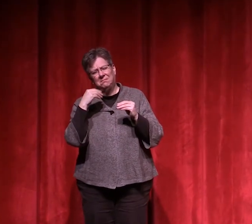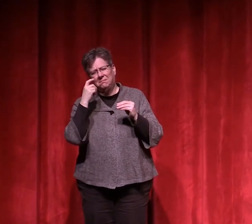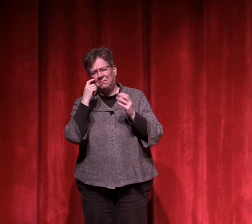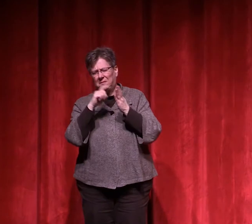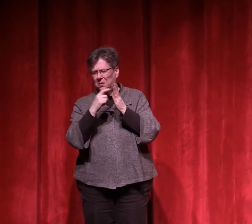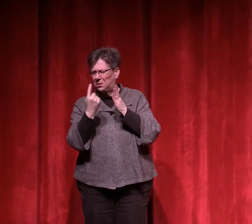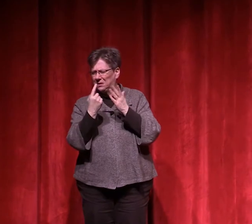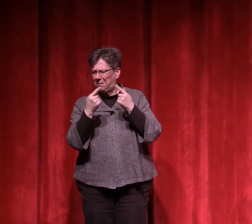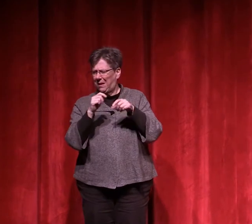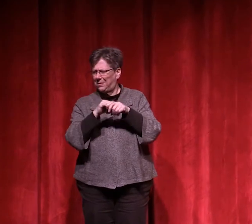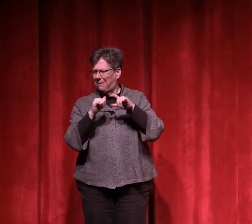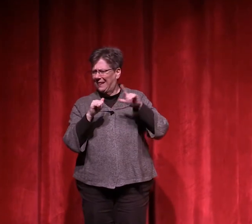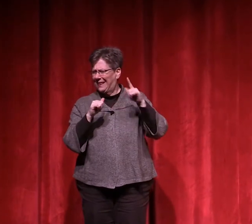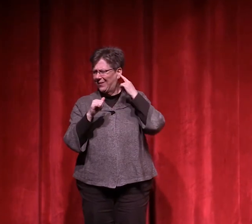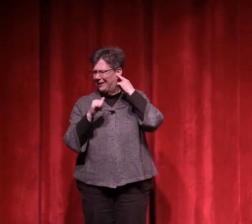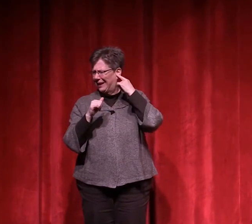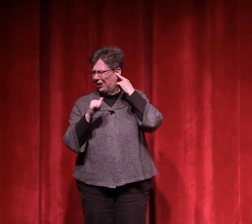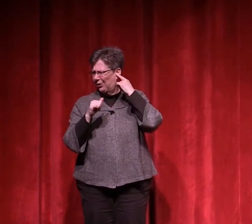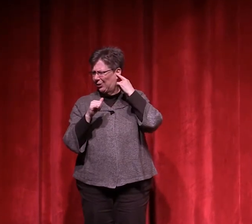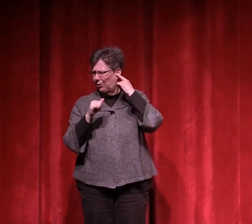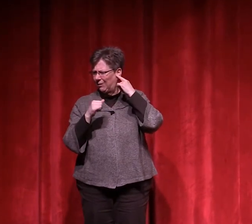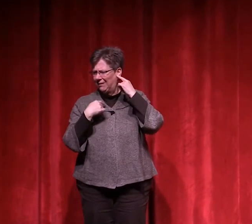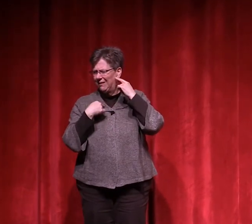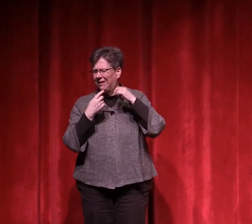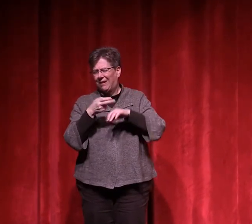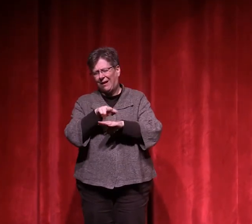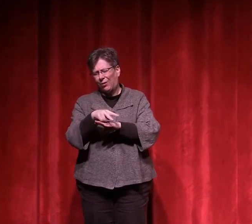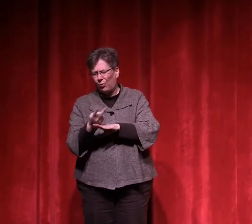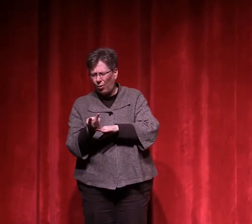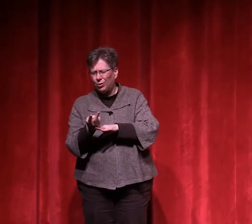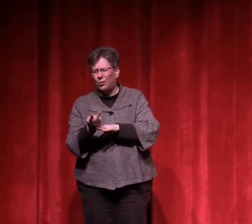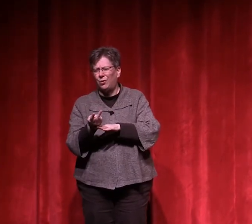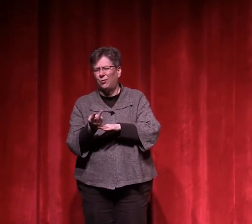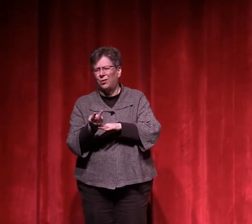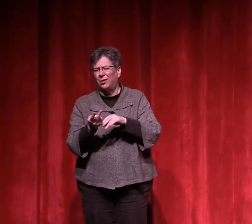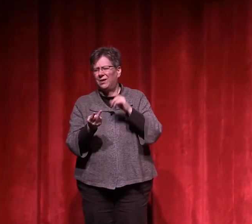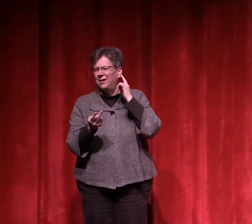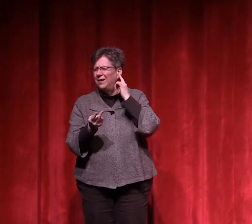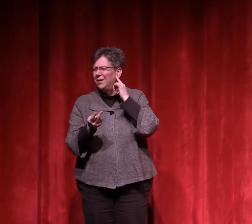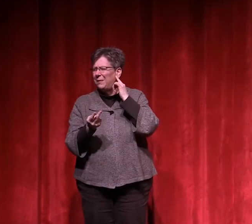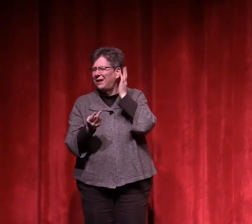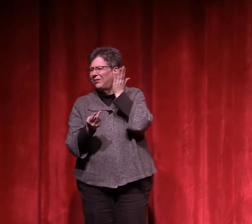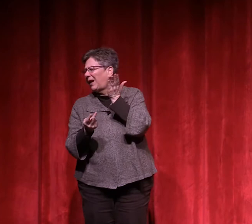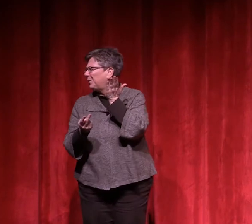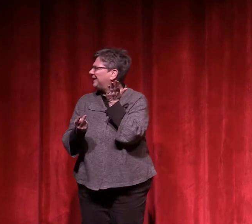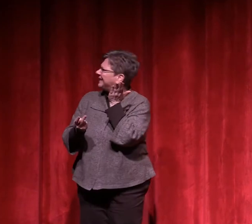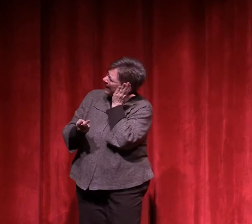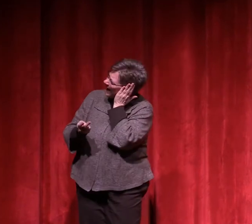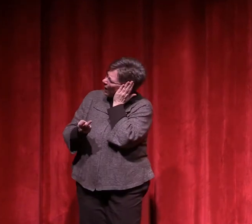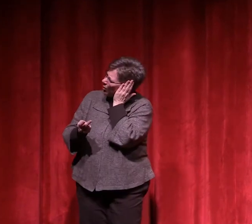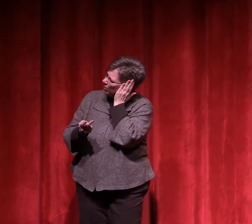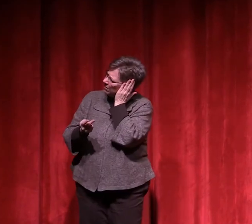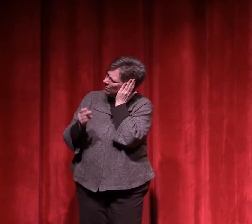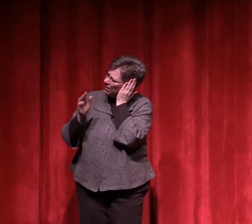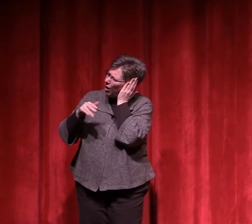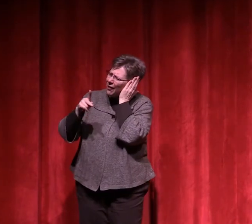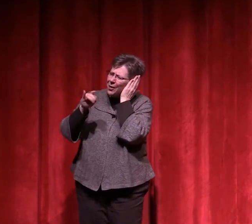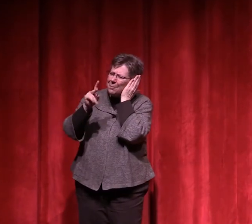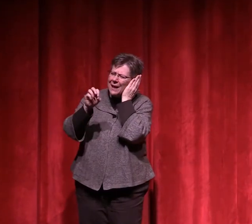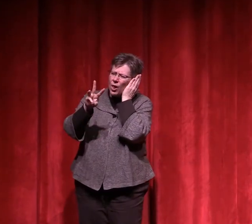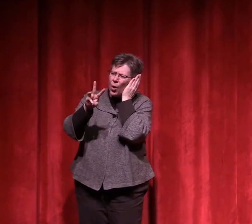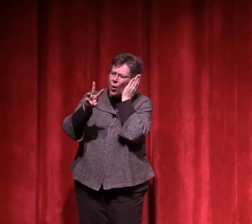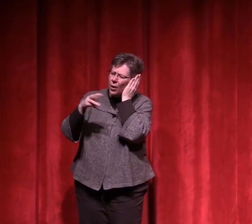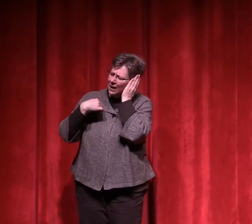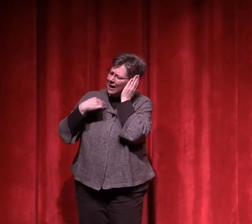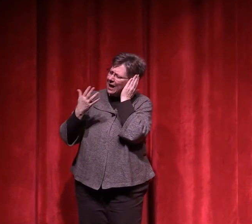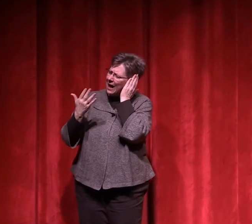ear. I rolled over, put my left ear down on the pillow, and waited for the water to drain